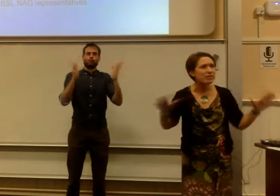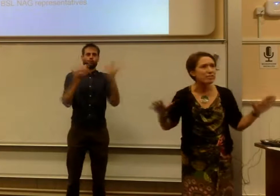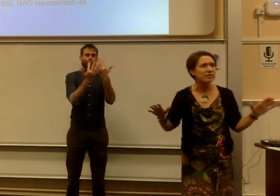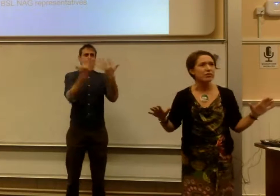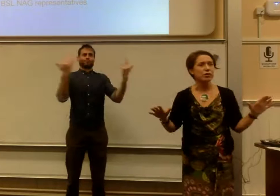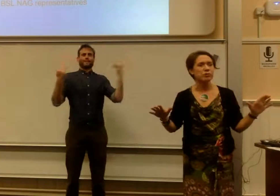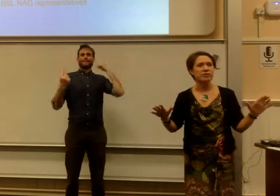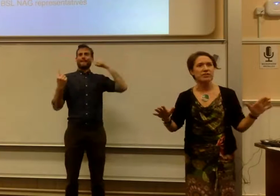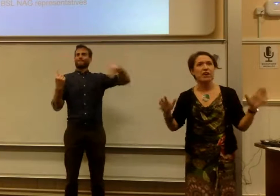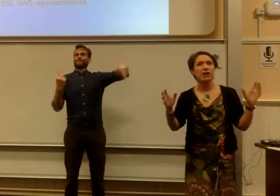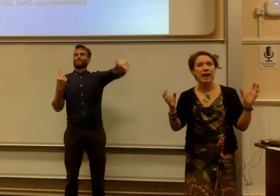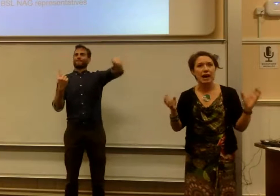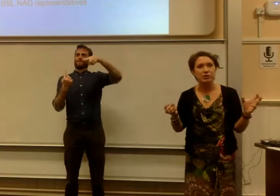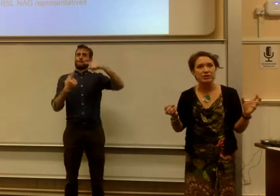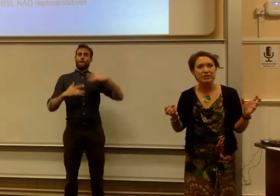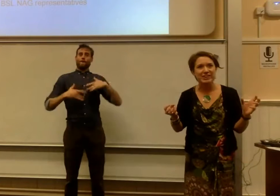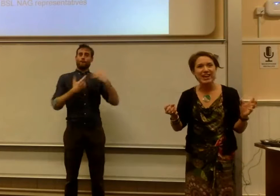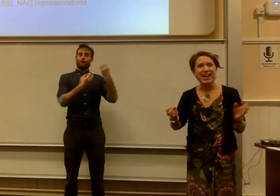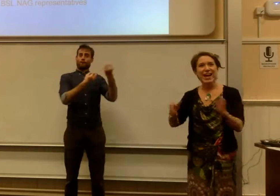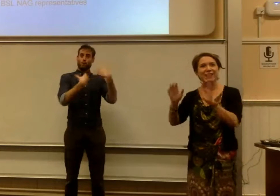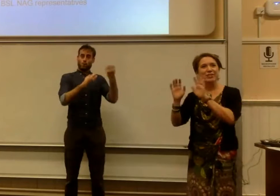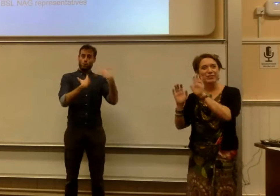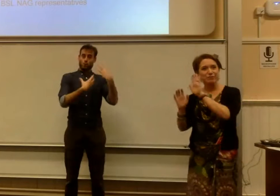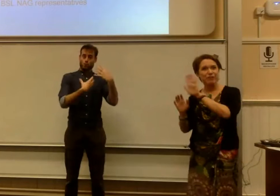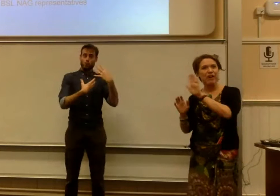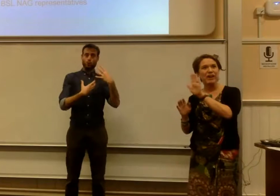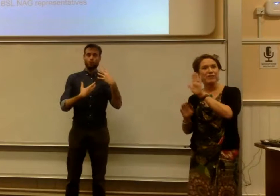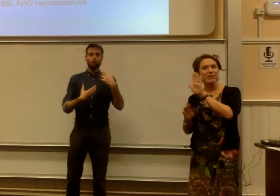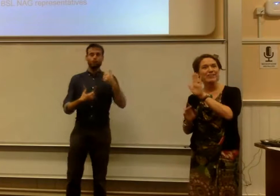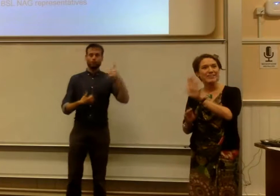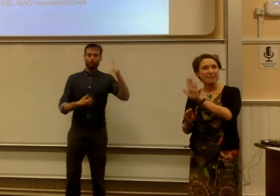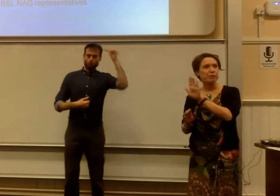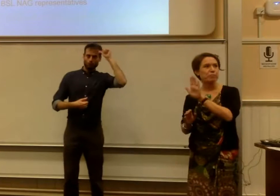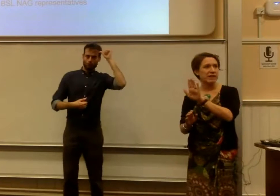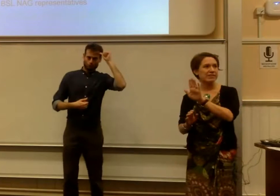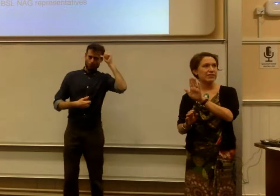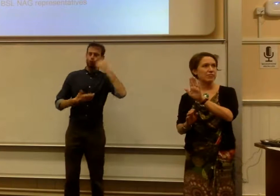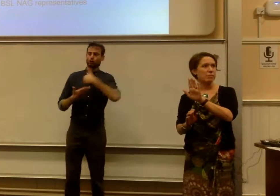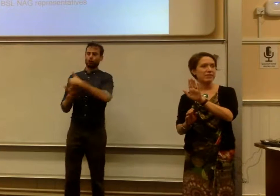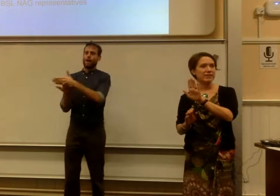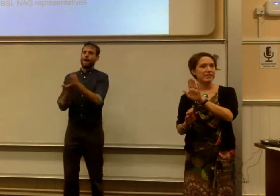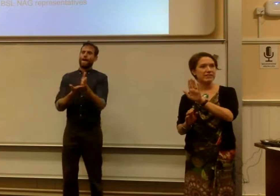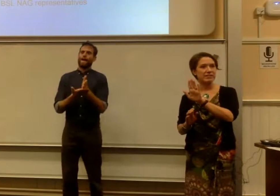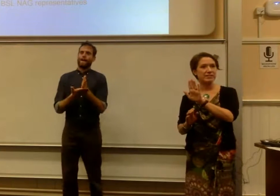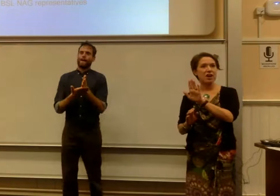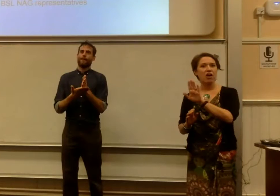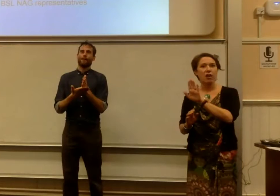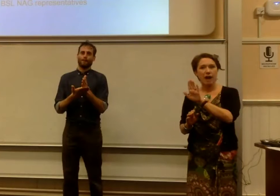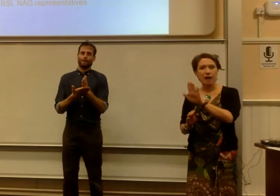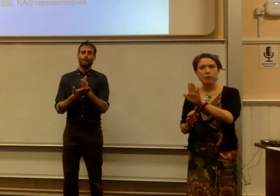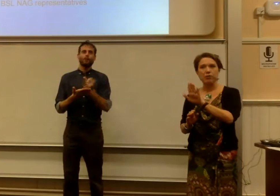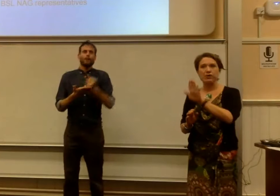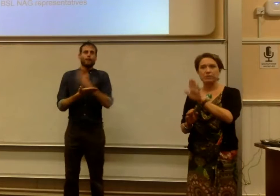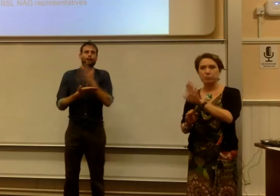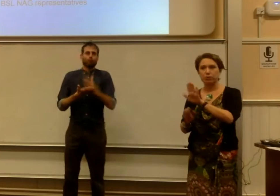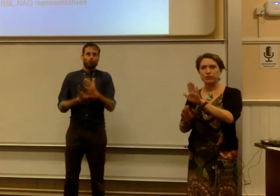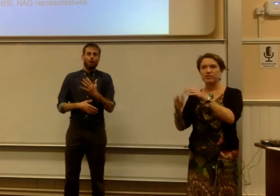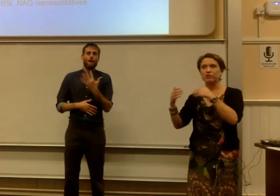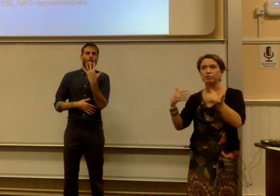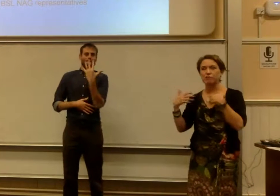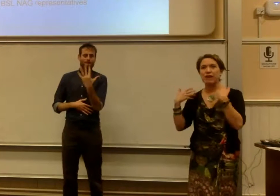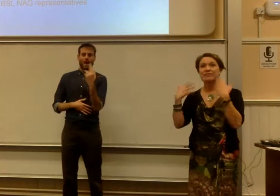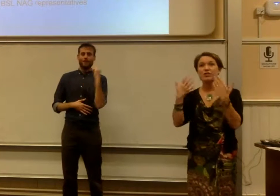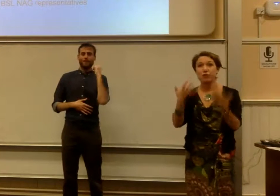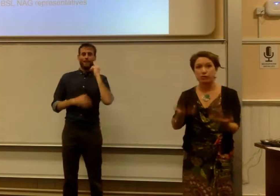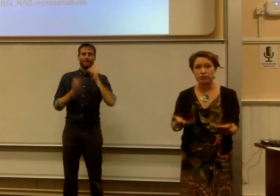the diverse BSL community are captured, and that the 5 deaf BSL representatives are able and